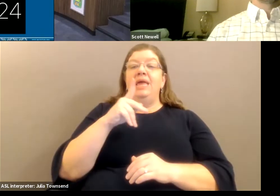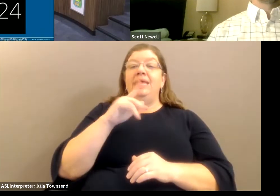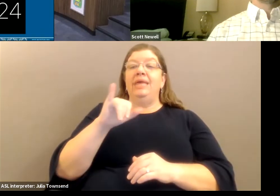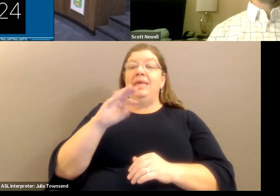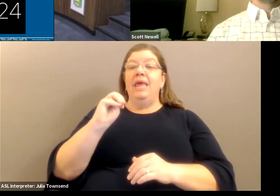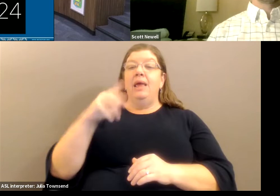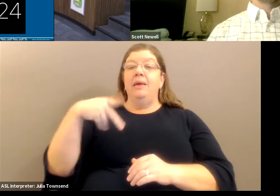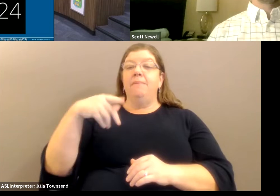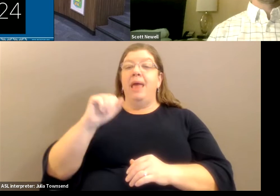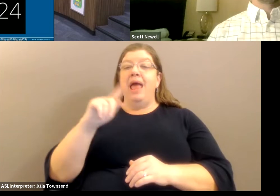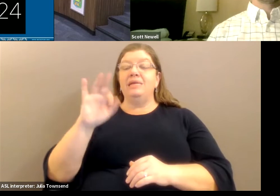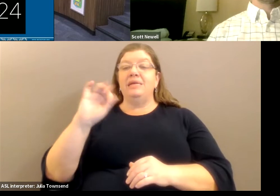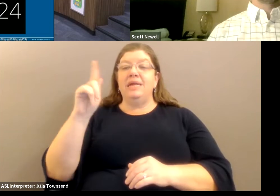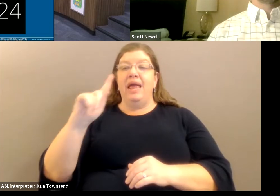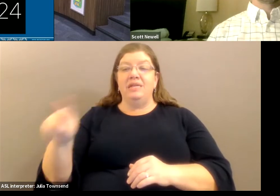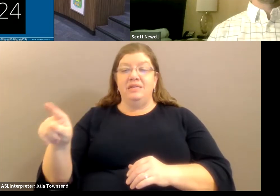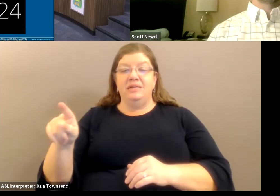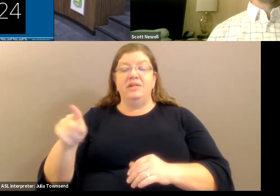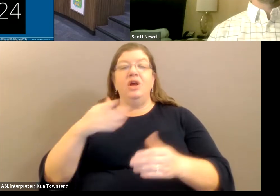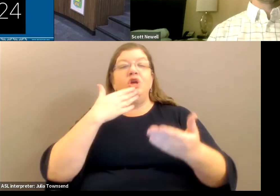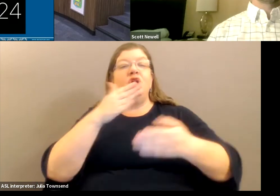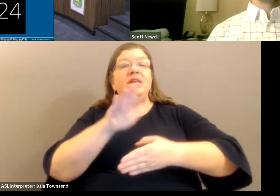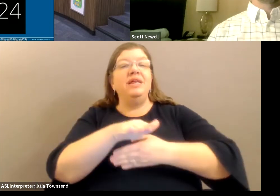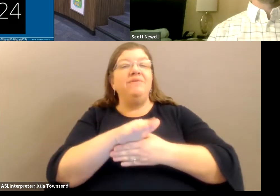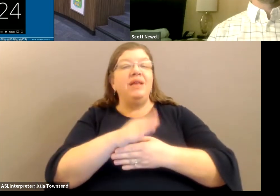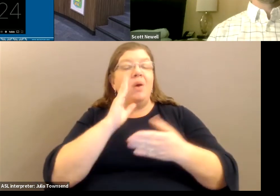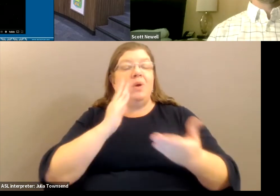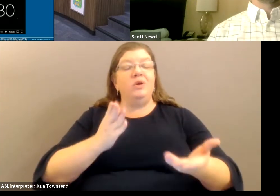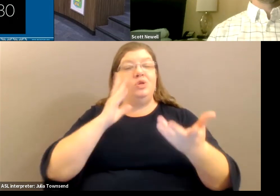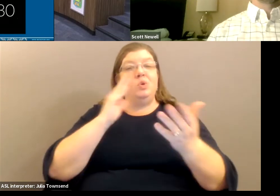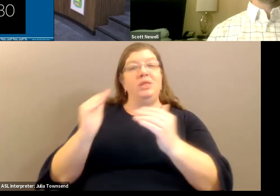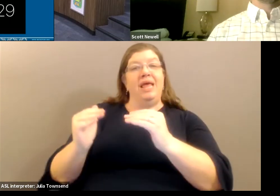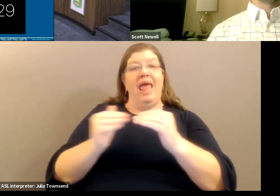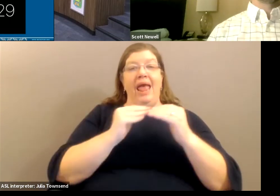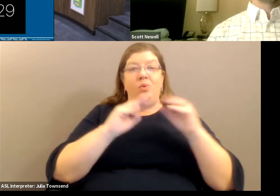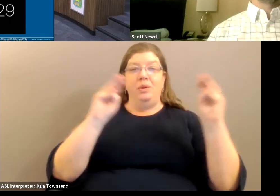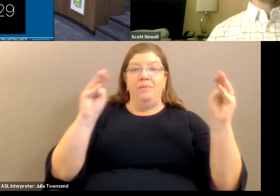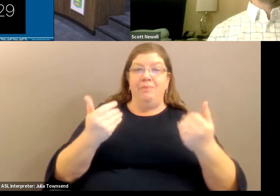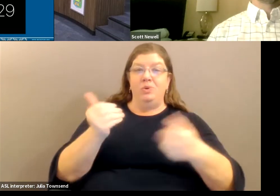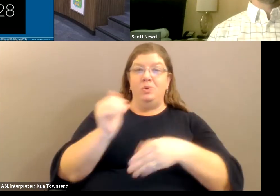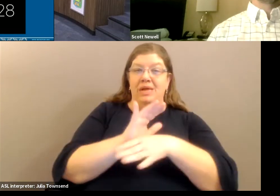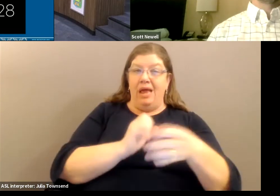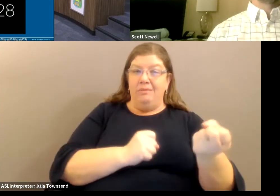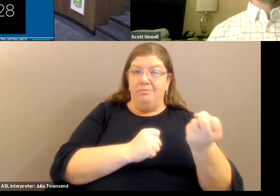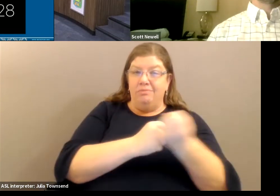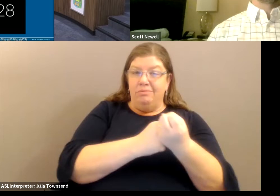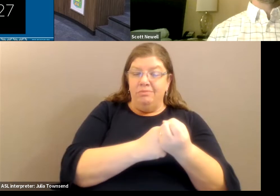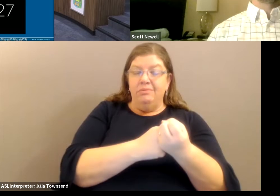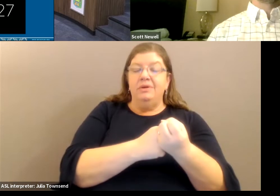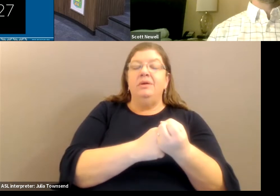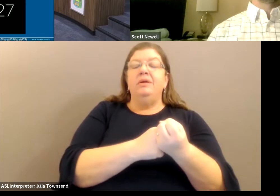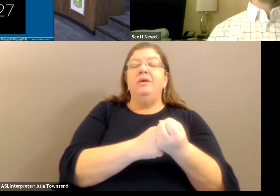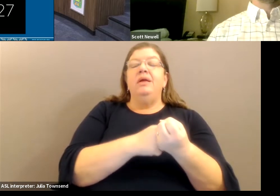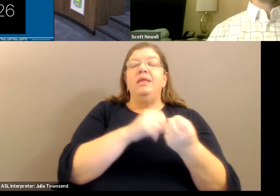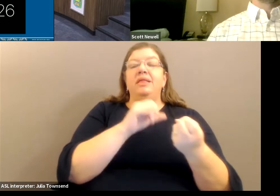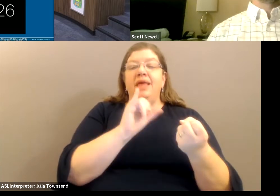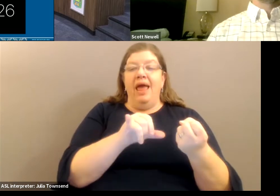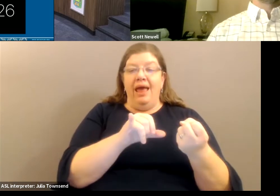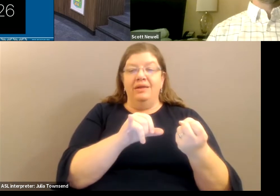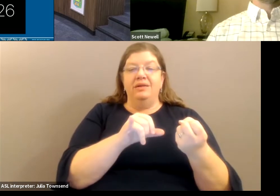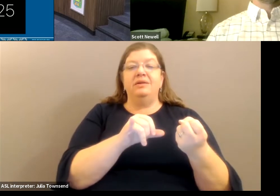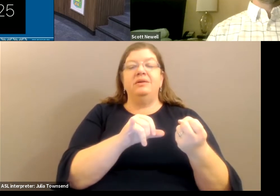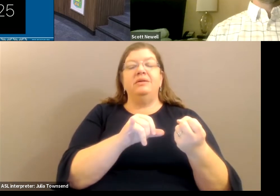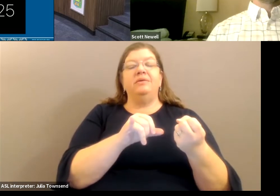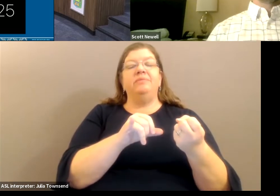Good evening, board members. I wanted to lend my voice to the equity map tonight and support that has